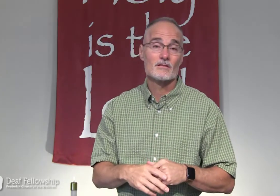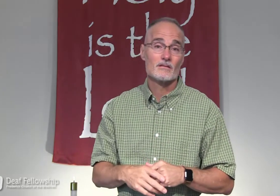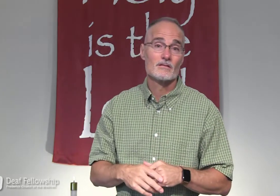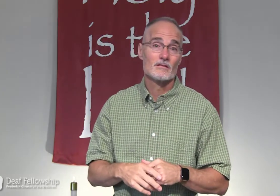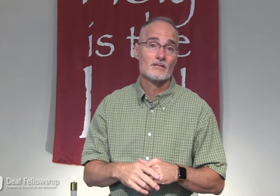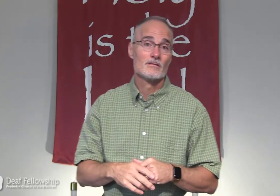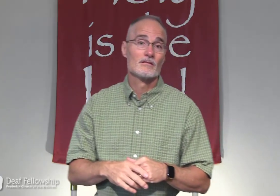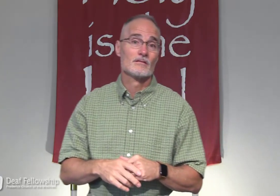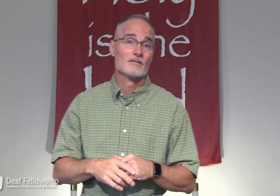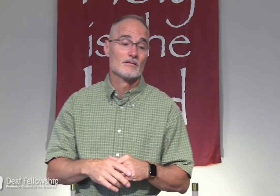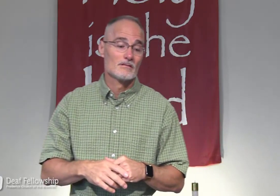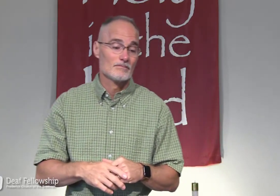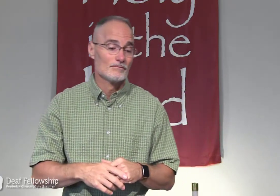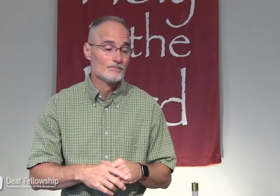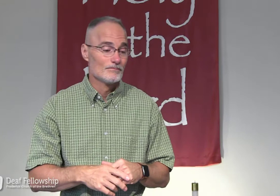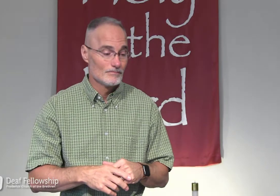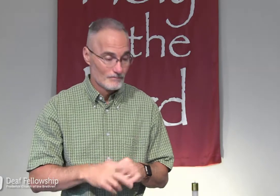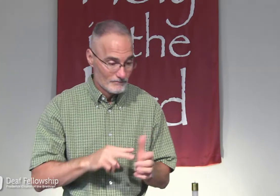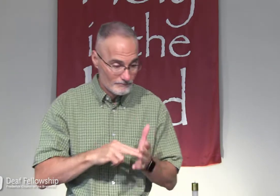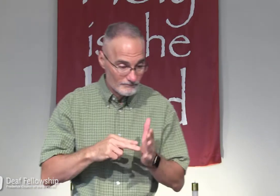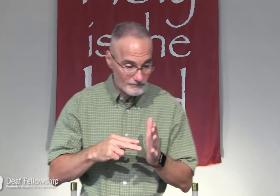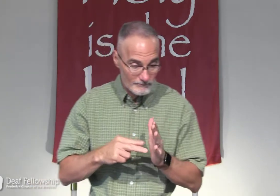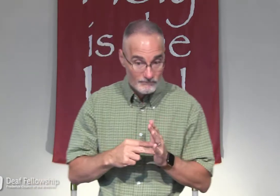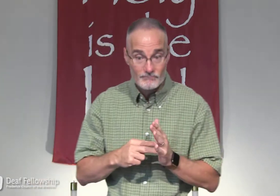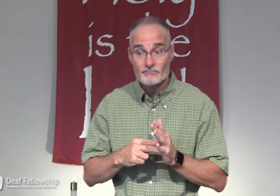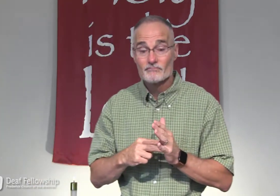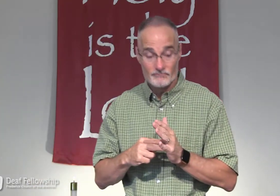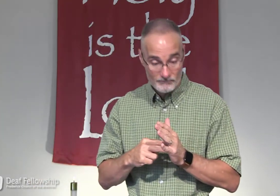there are eternal consequences.